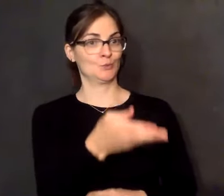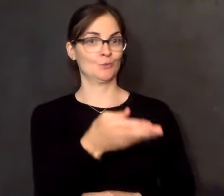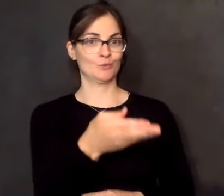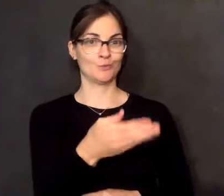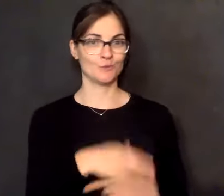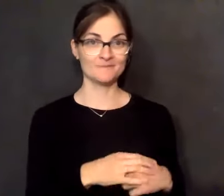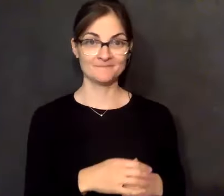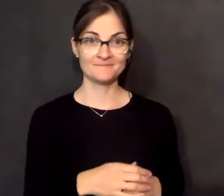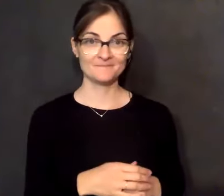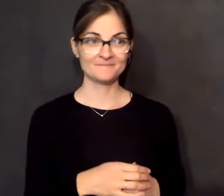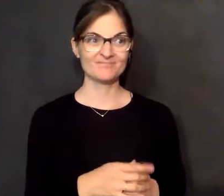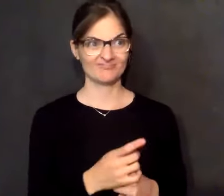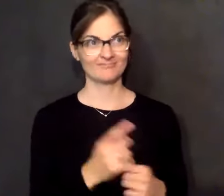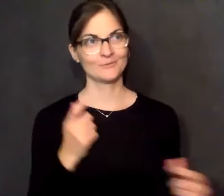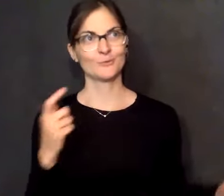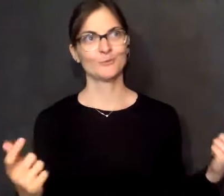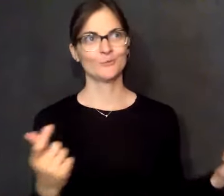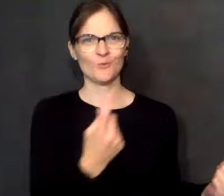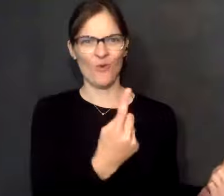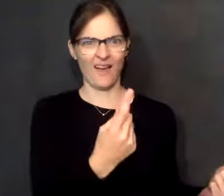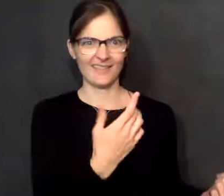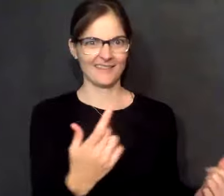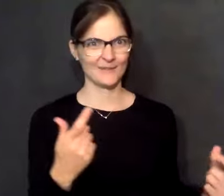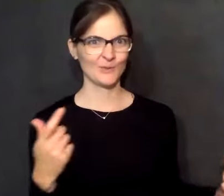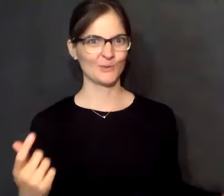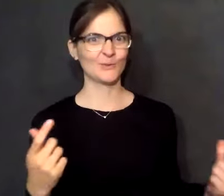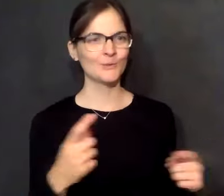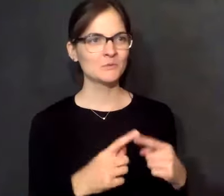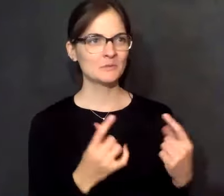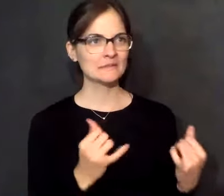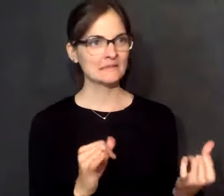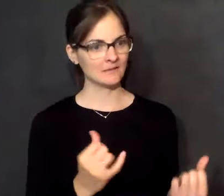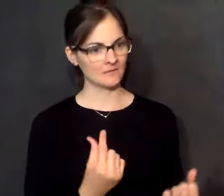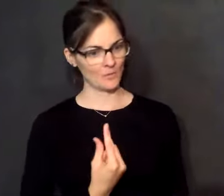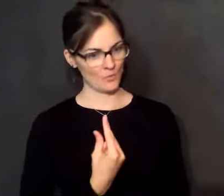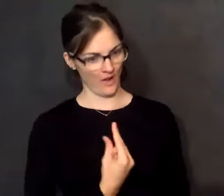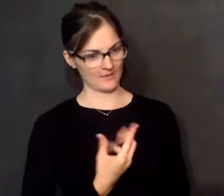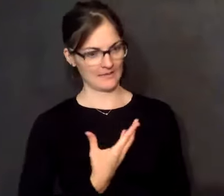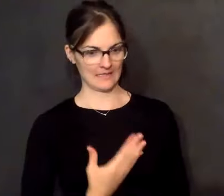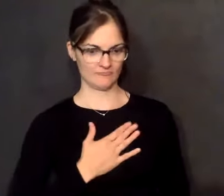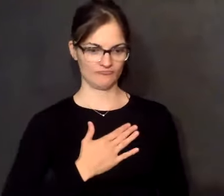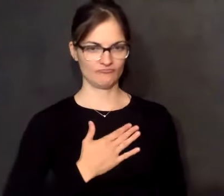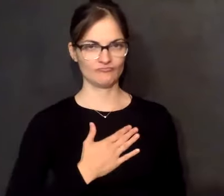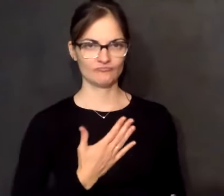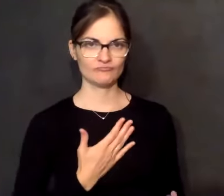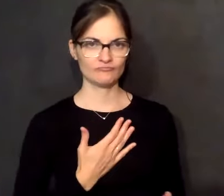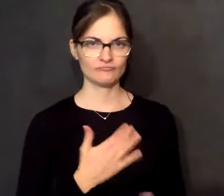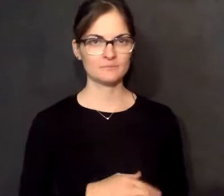Okay, and that's a big job, but that's what it is. So I'm very happy